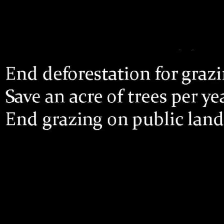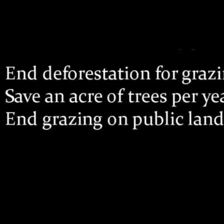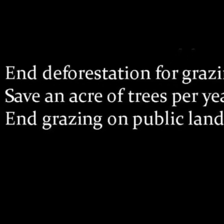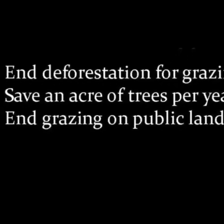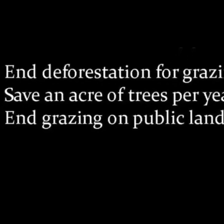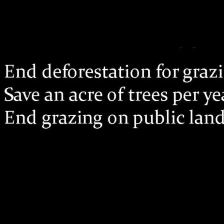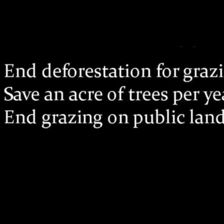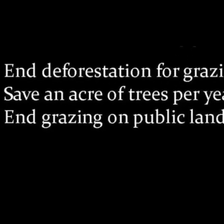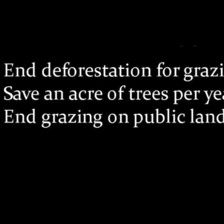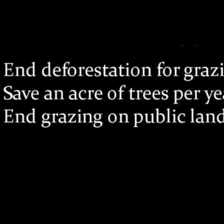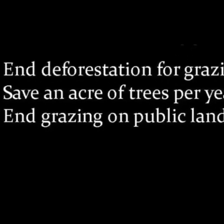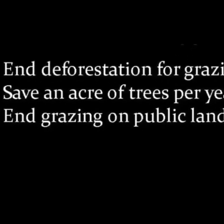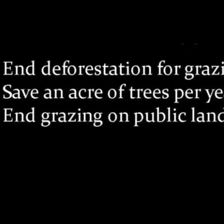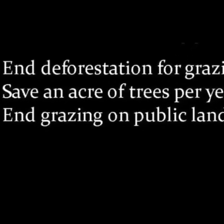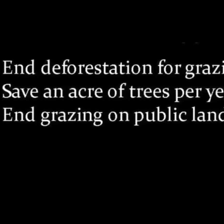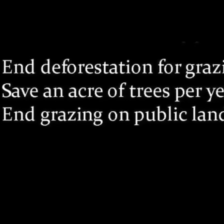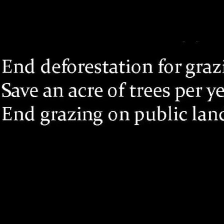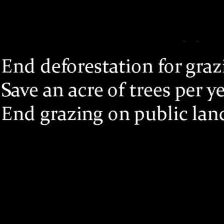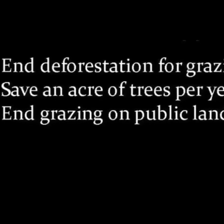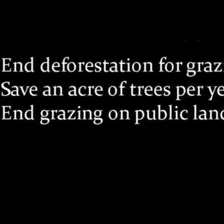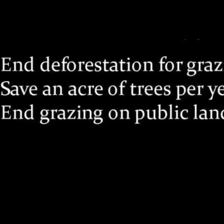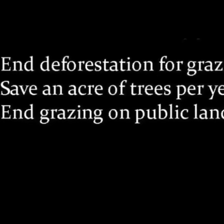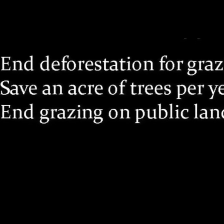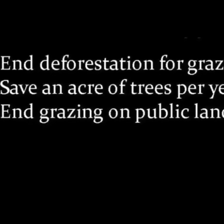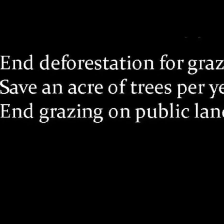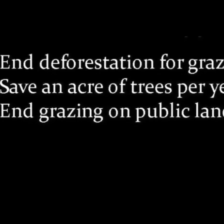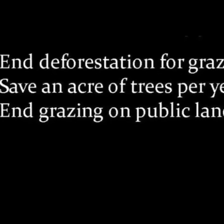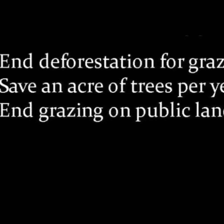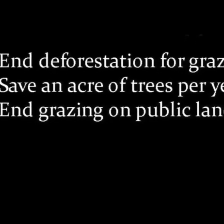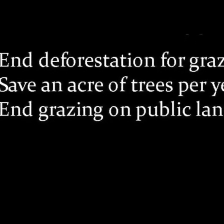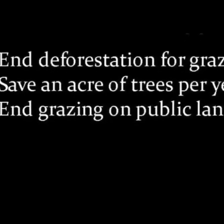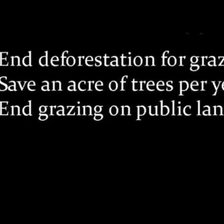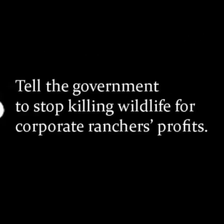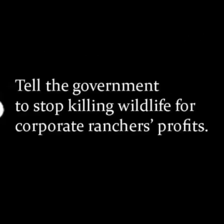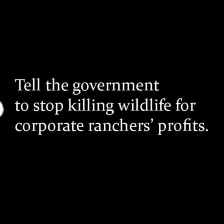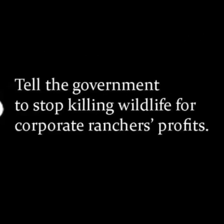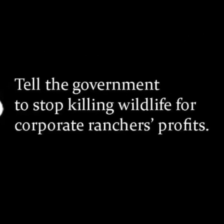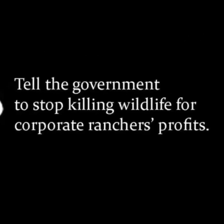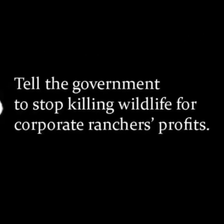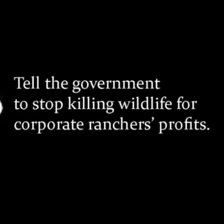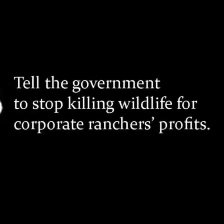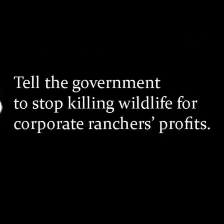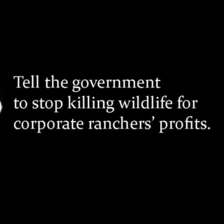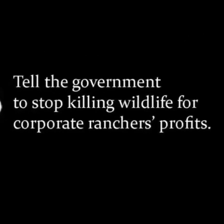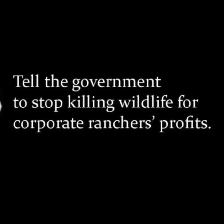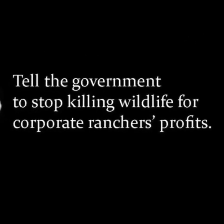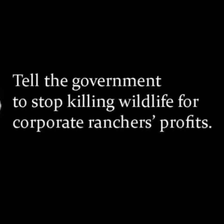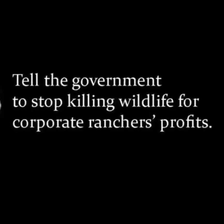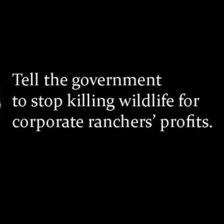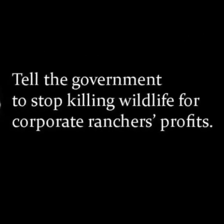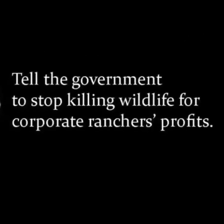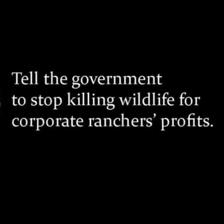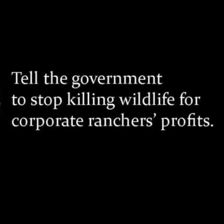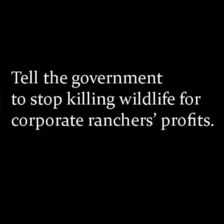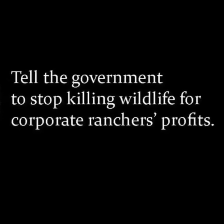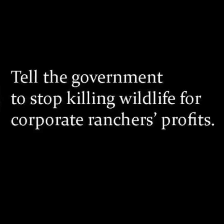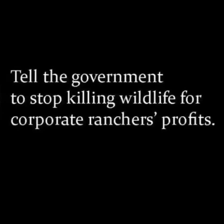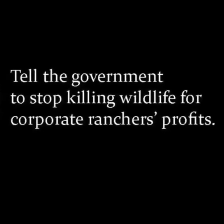for grazing. Save an acre of trees per year. End grazing on public lands. Tell the government to stop killing wildlife